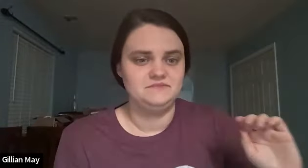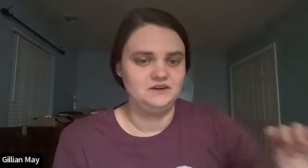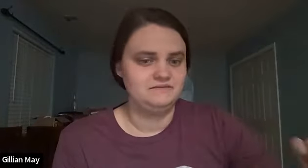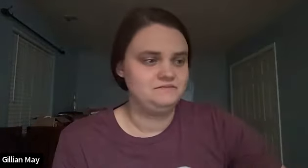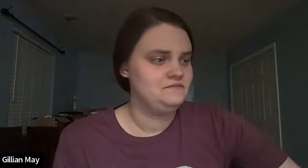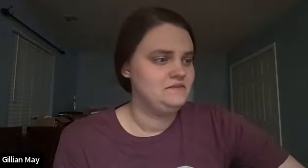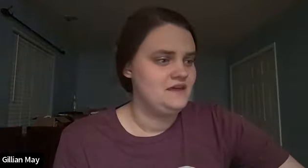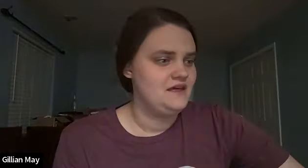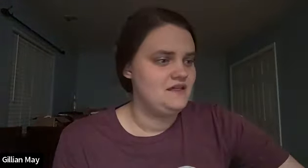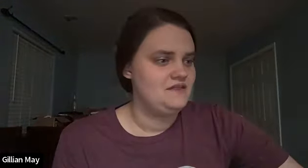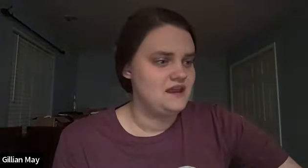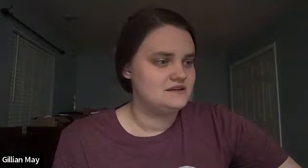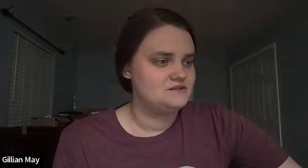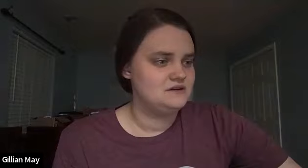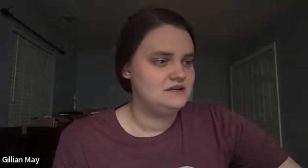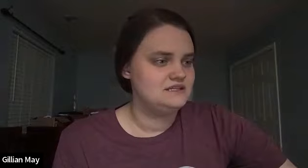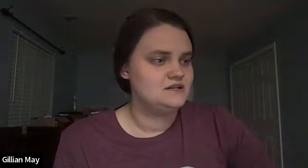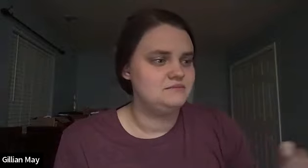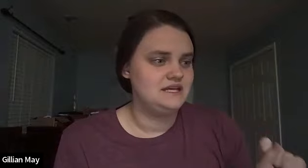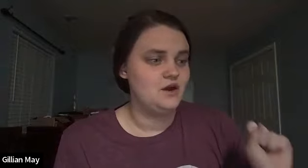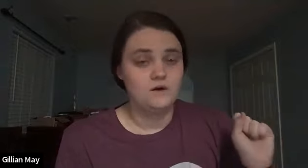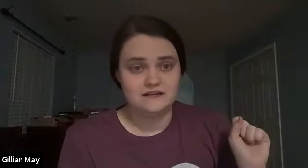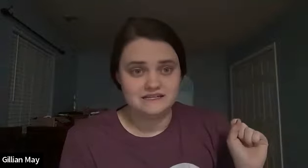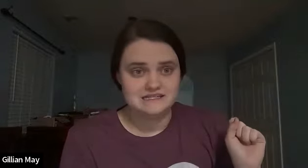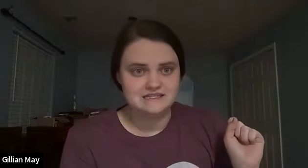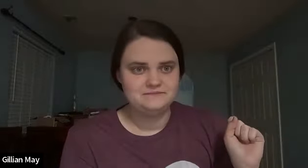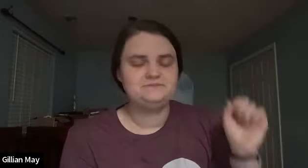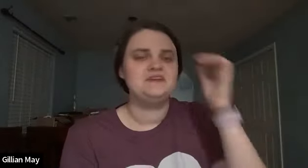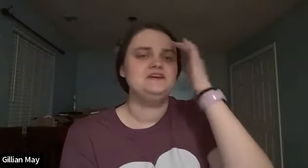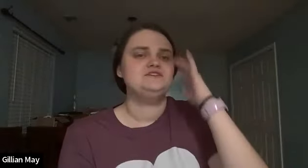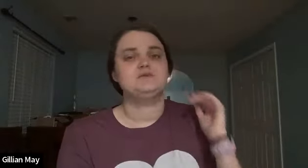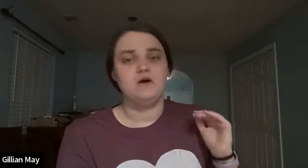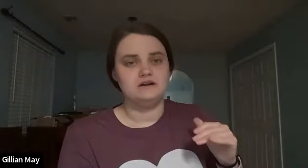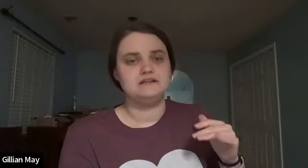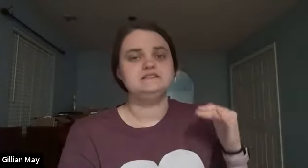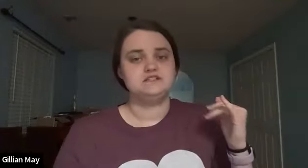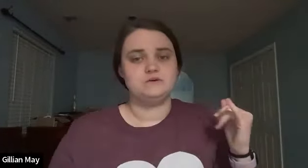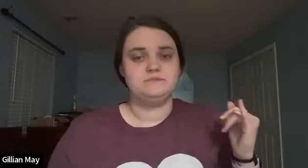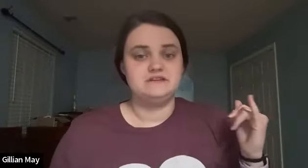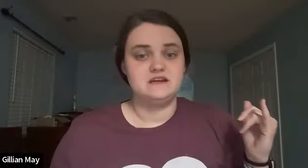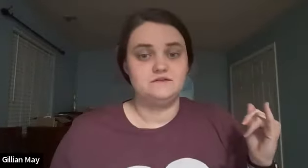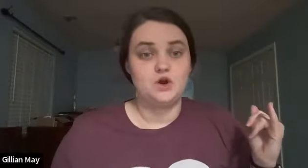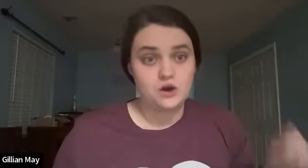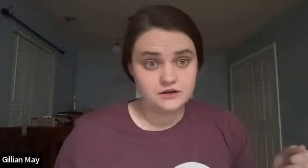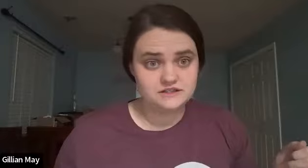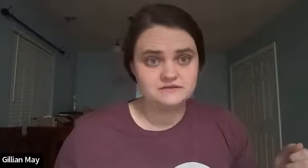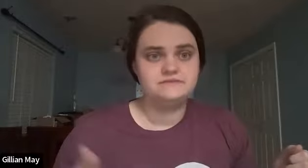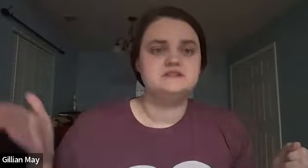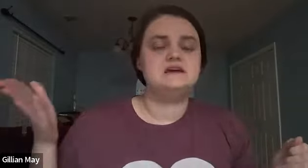Good. The next one is going to be artist. So artist is going to be the sign for art. The sign